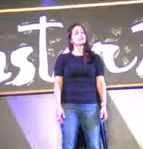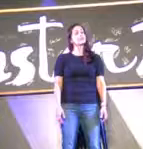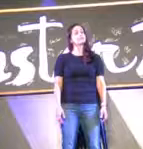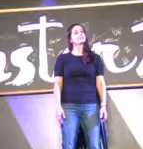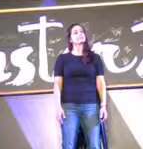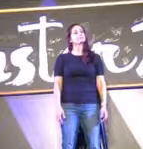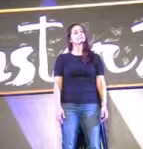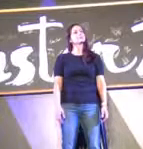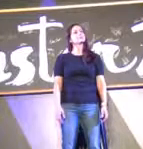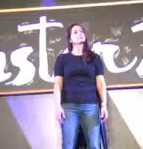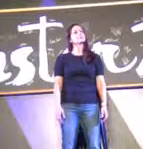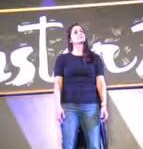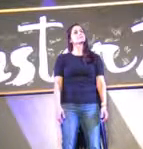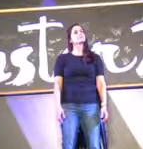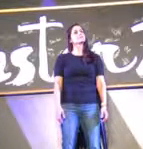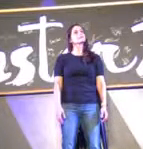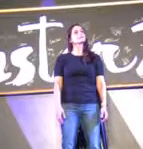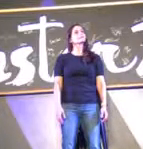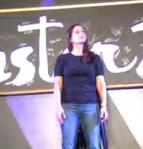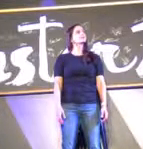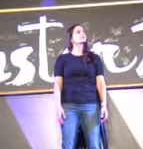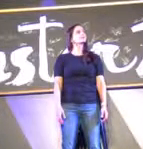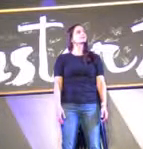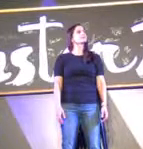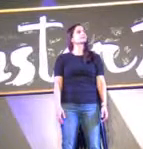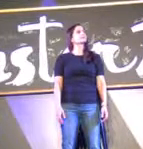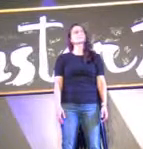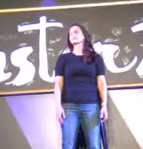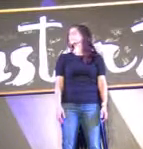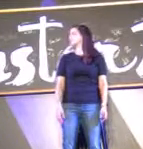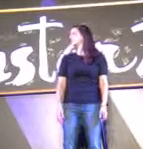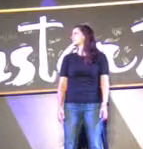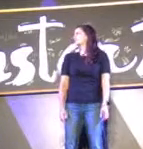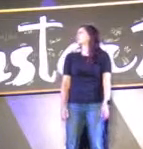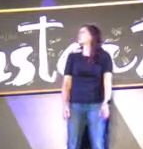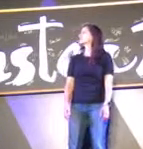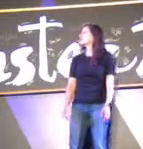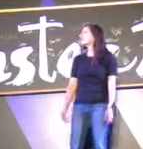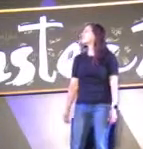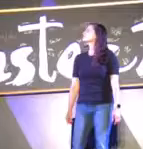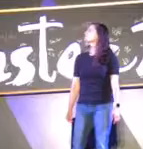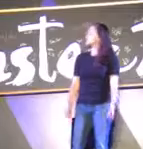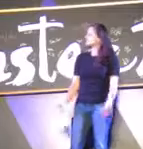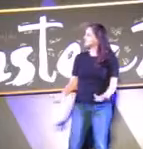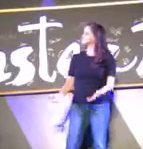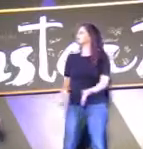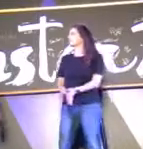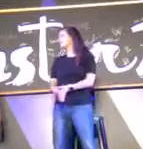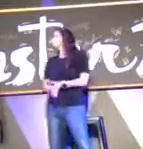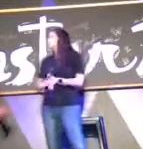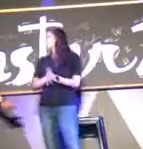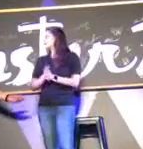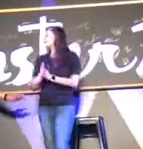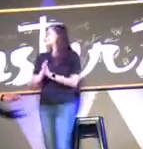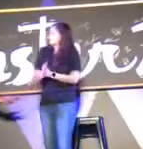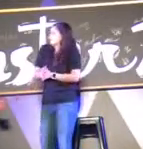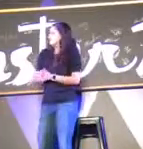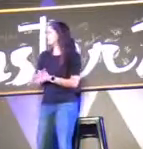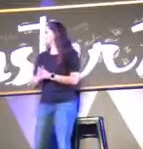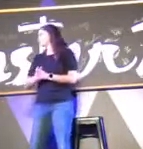Food and mouth. Cupcake Buddies! Alright. So you guys are Cupcake Buddies. And